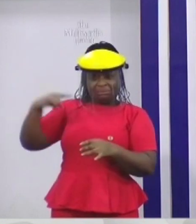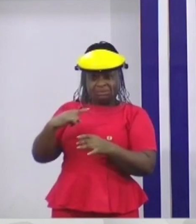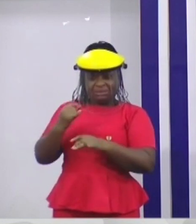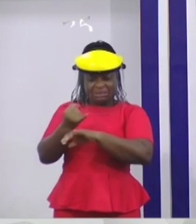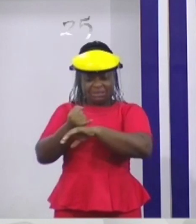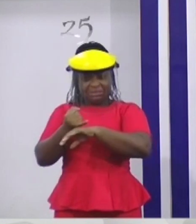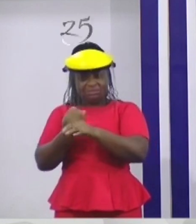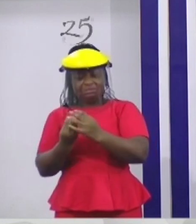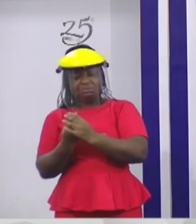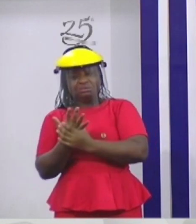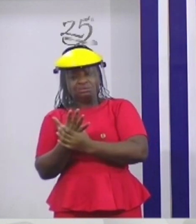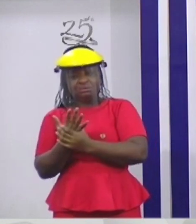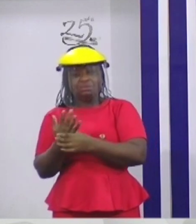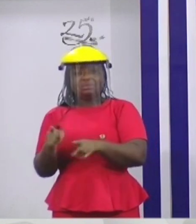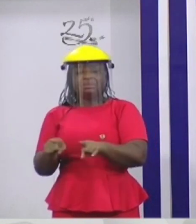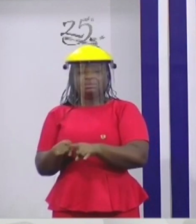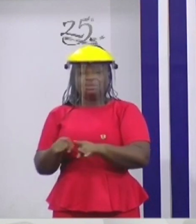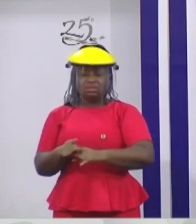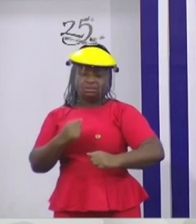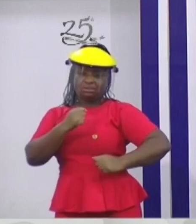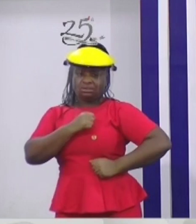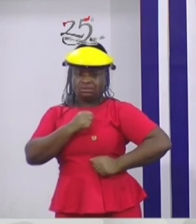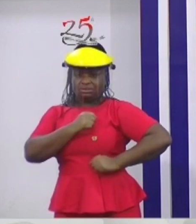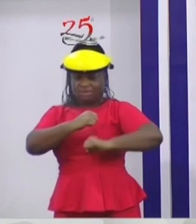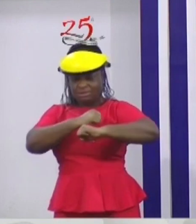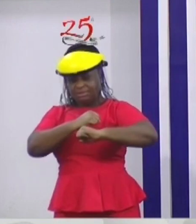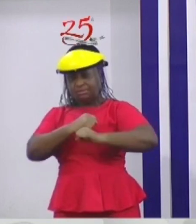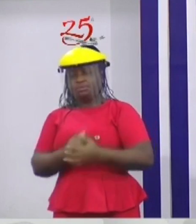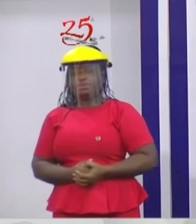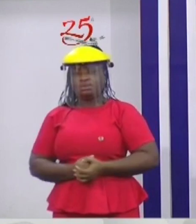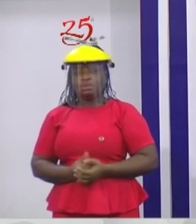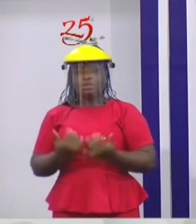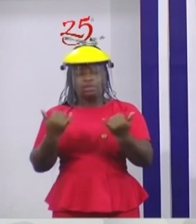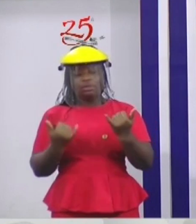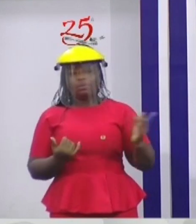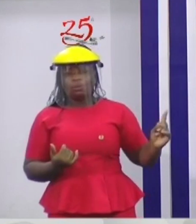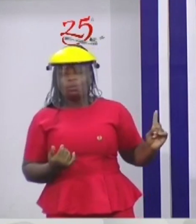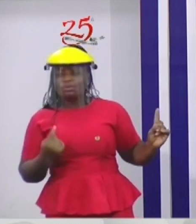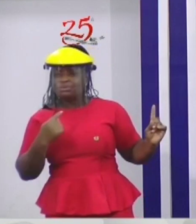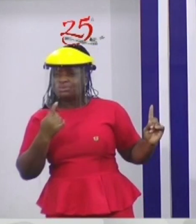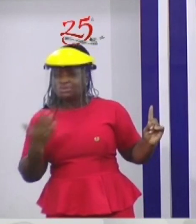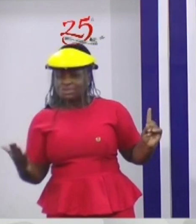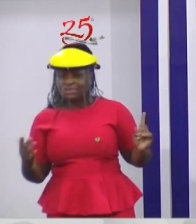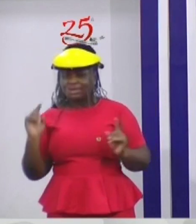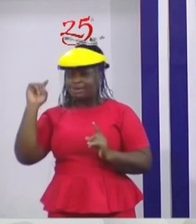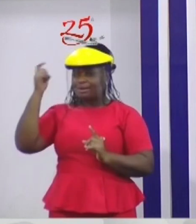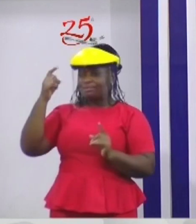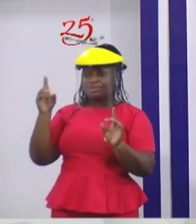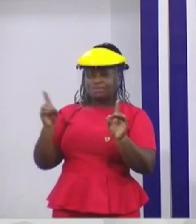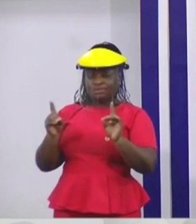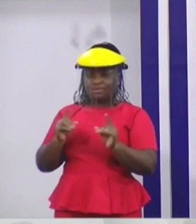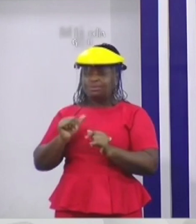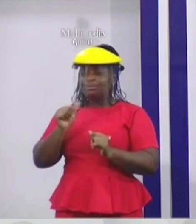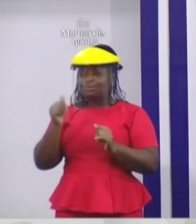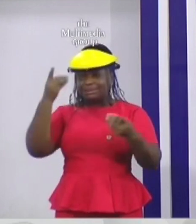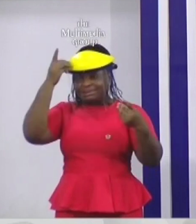industrial growth, as well as security. Now, I want to make a side note on something else that government has taken note of. This is not exactly